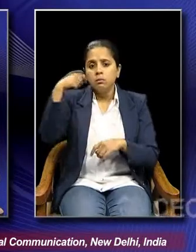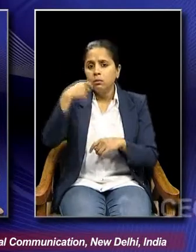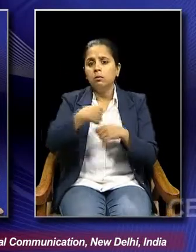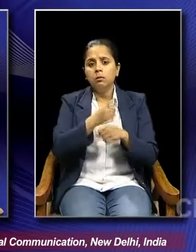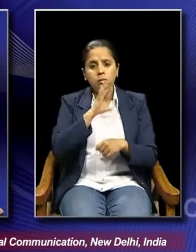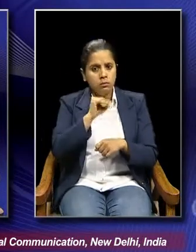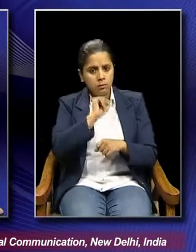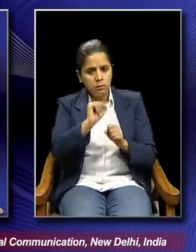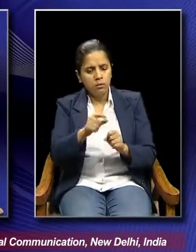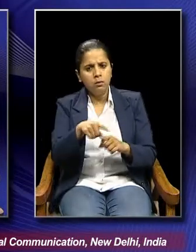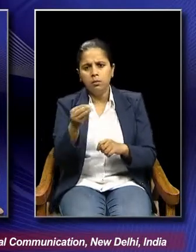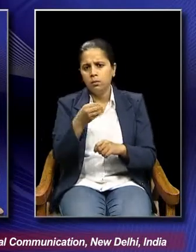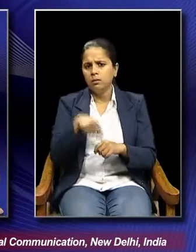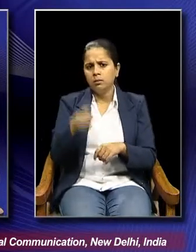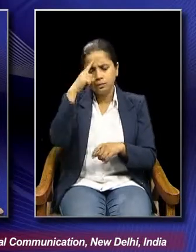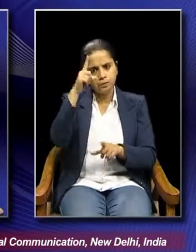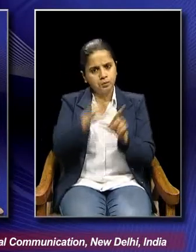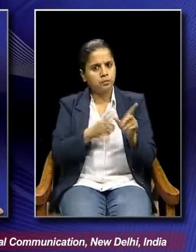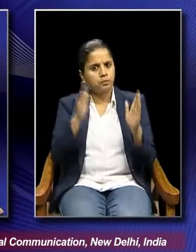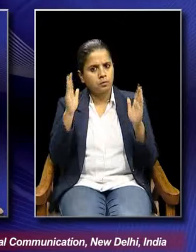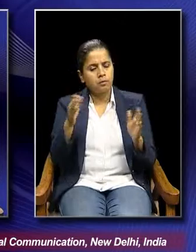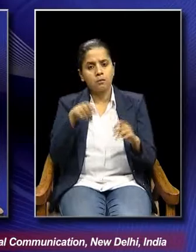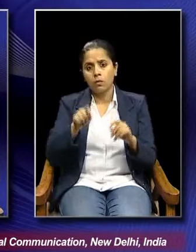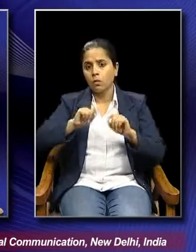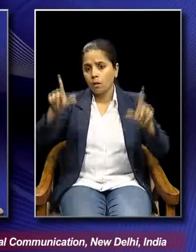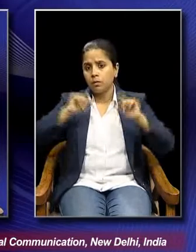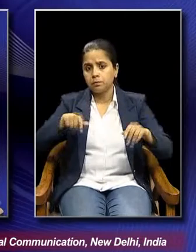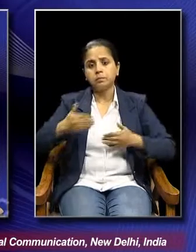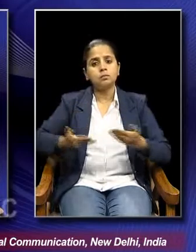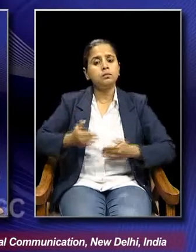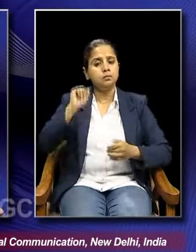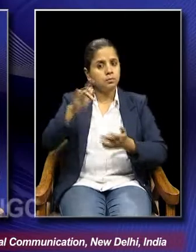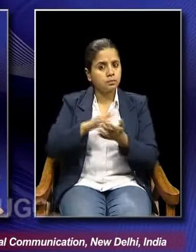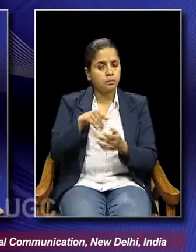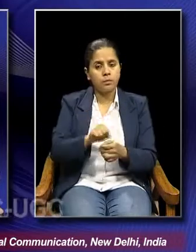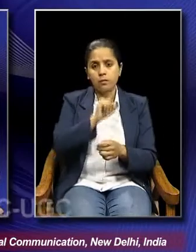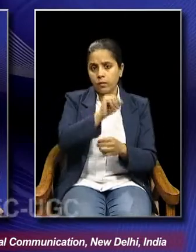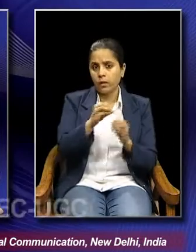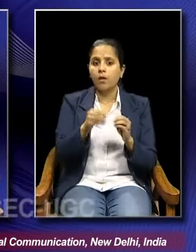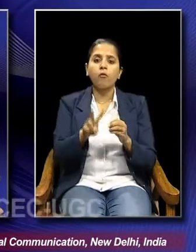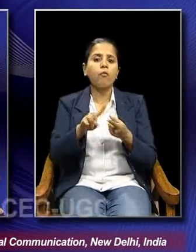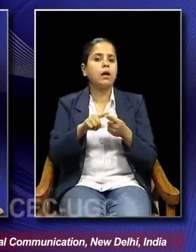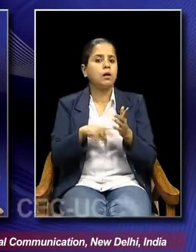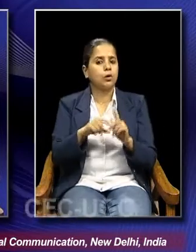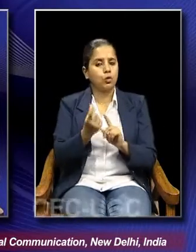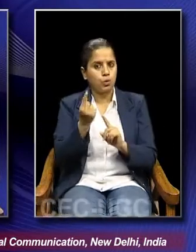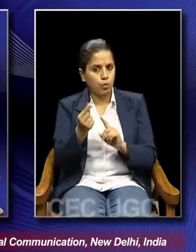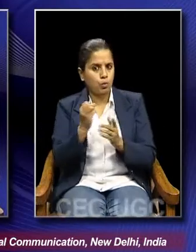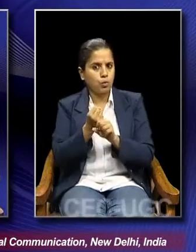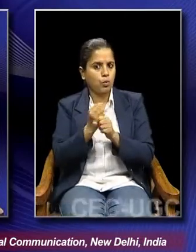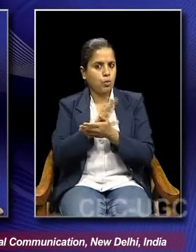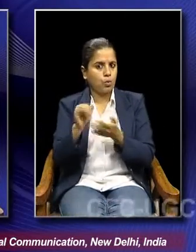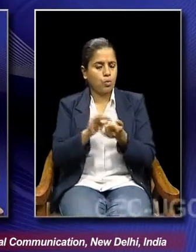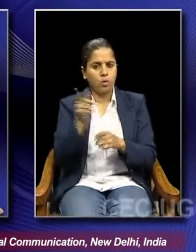for nearly a year at Chitra Cinema in Calcutta. And Nabendu Ghosh, he says that how Bimal